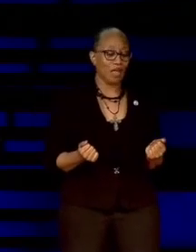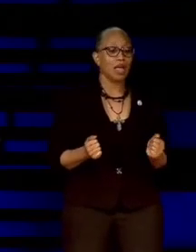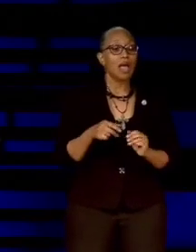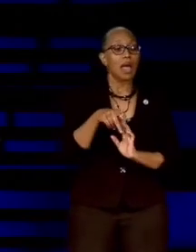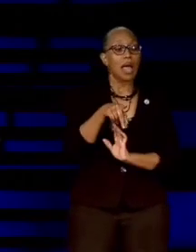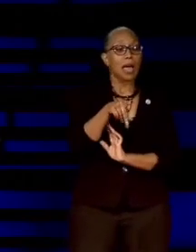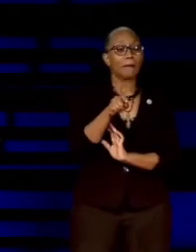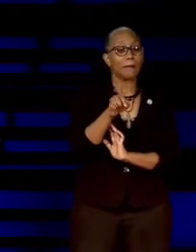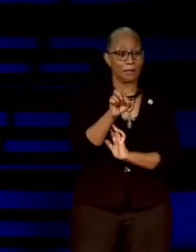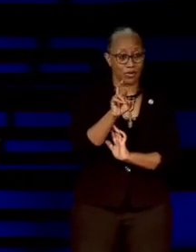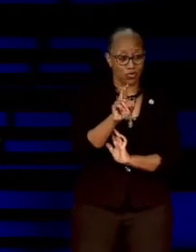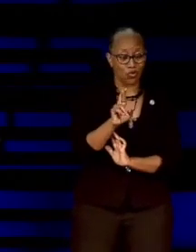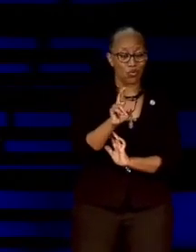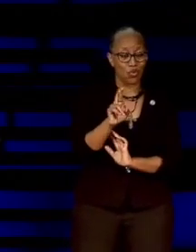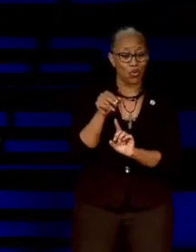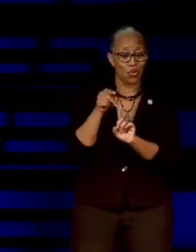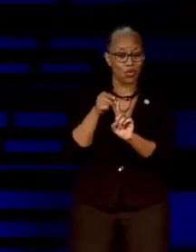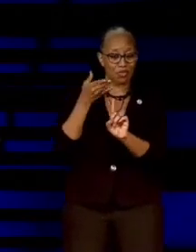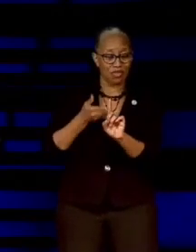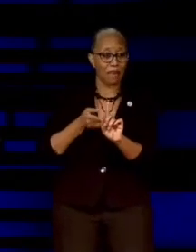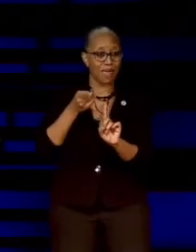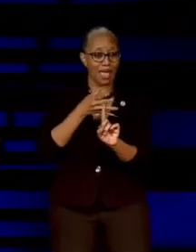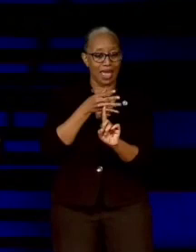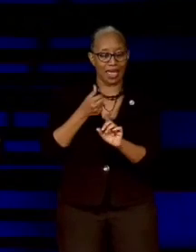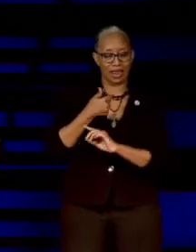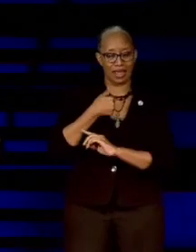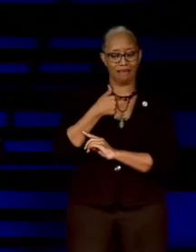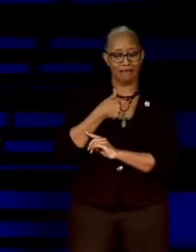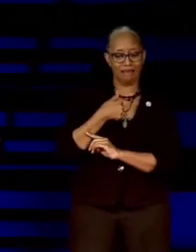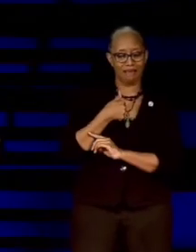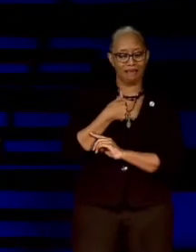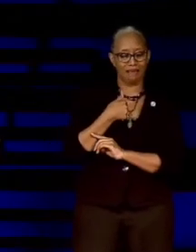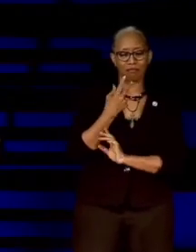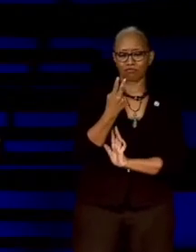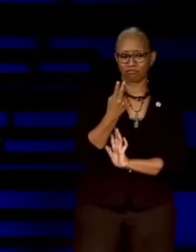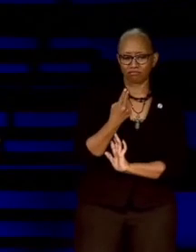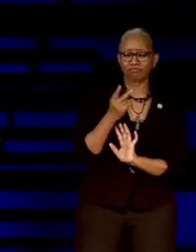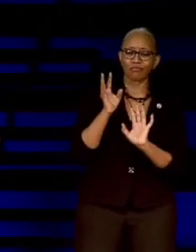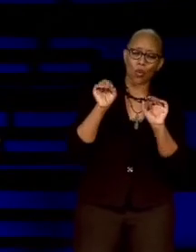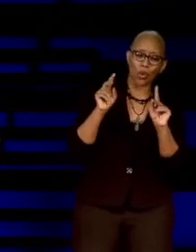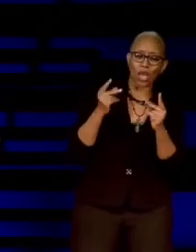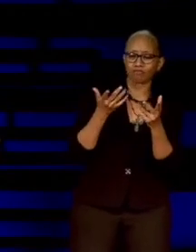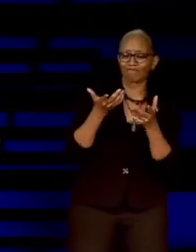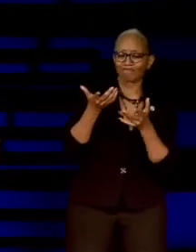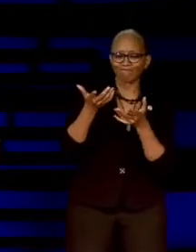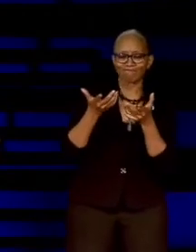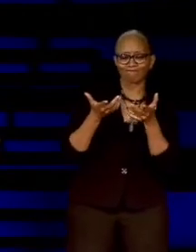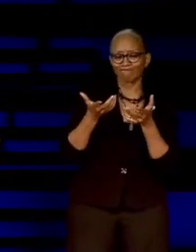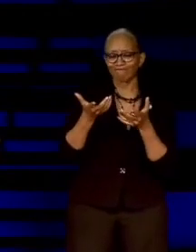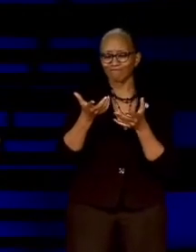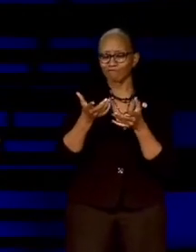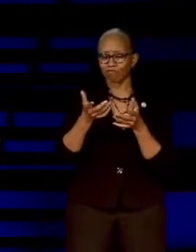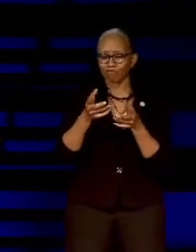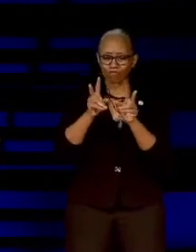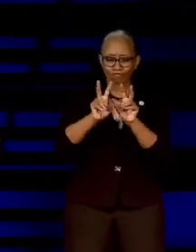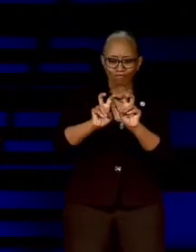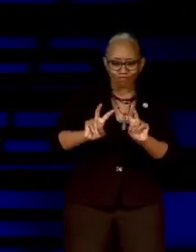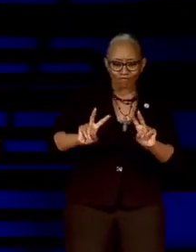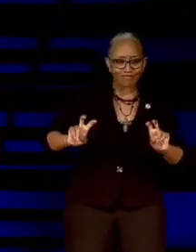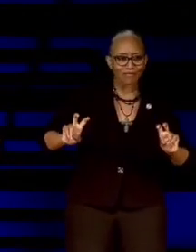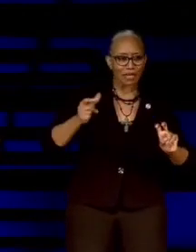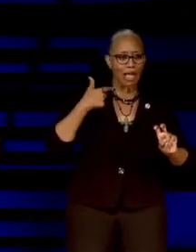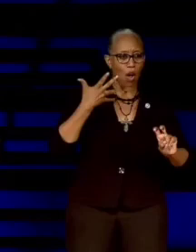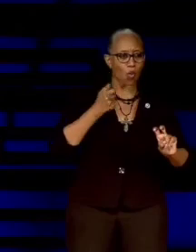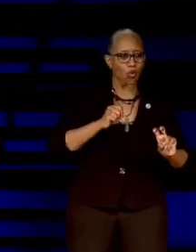Peter and I, we have to have a conversation with this, and I have to let